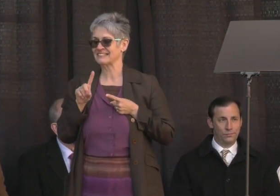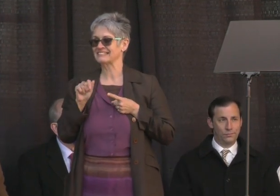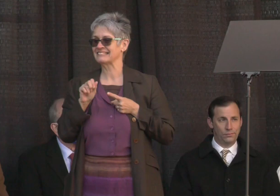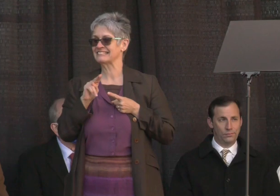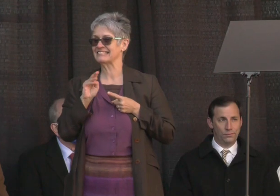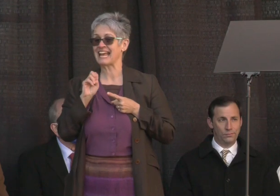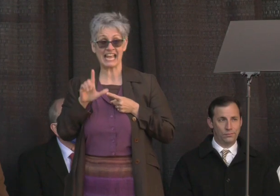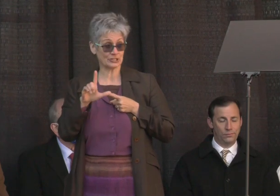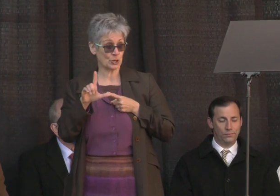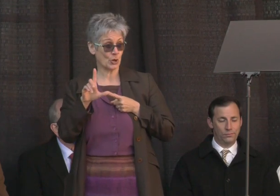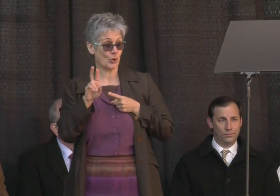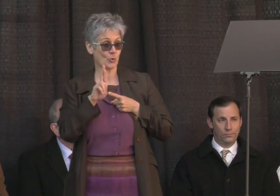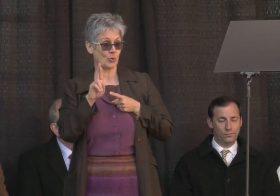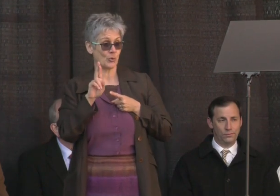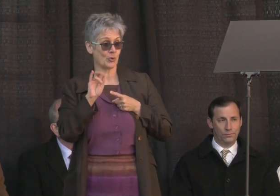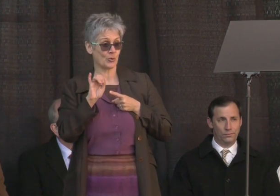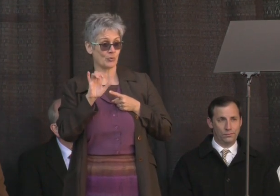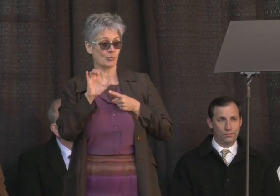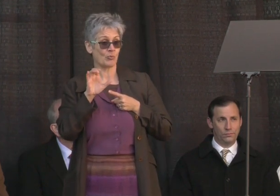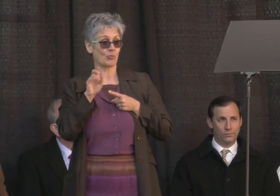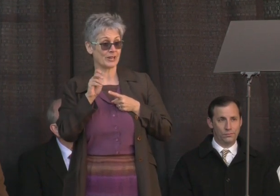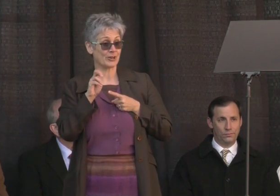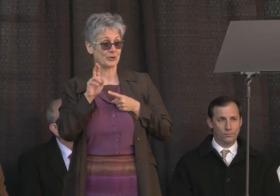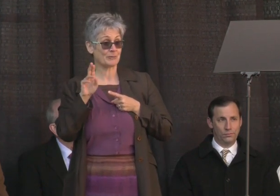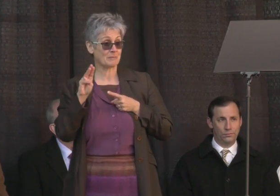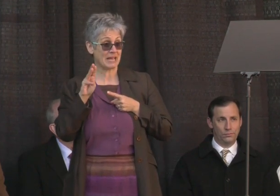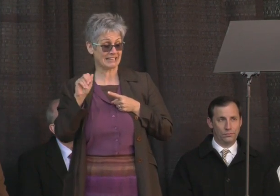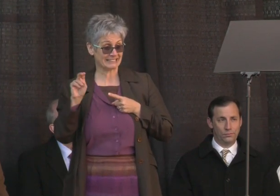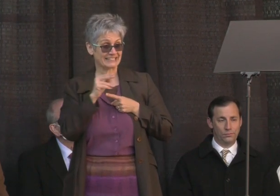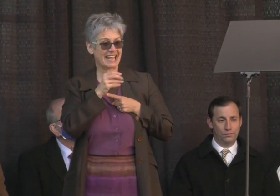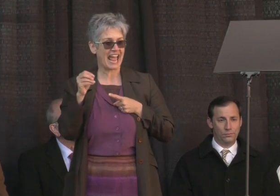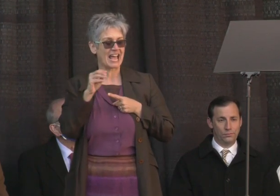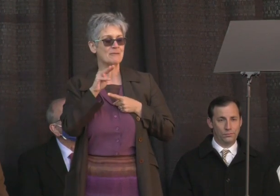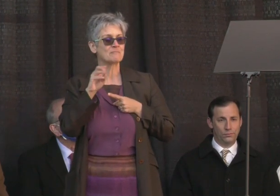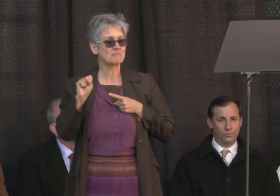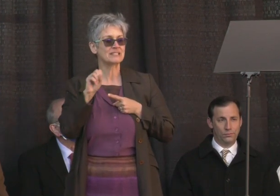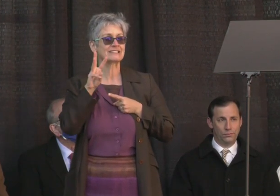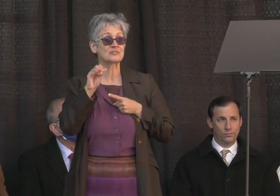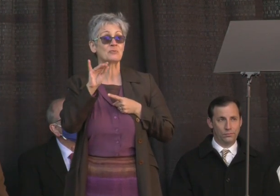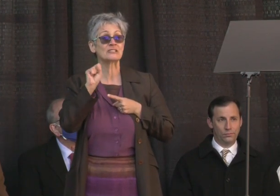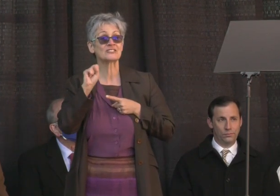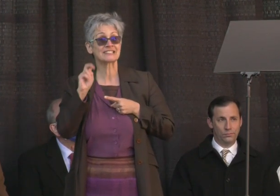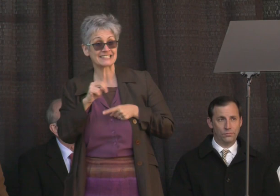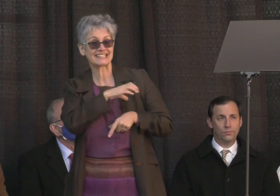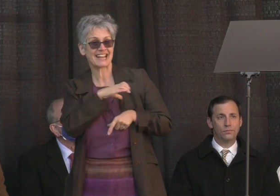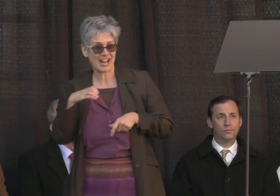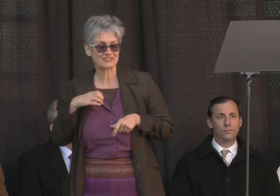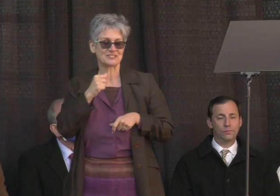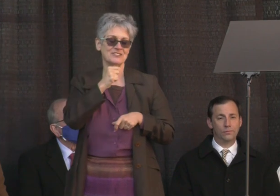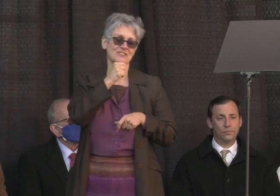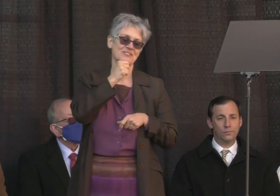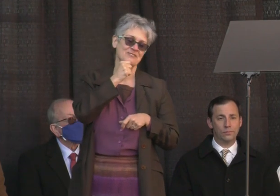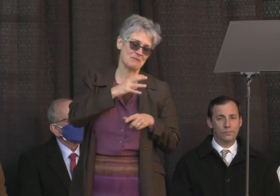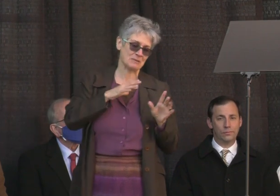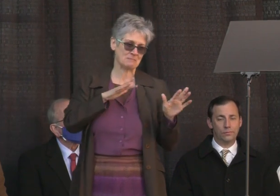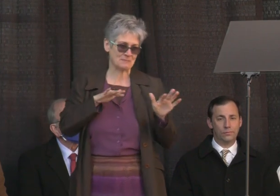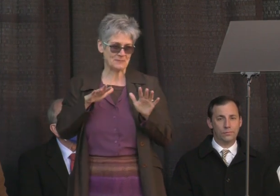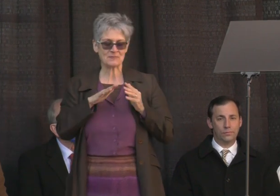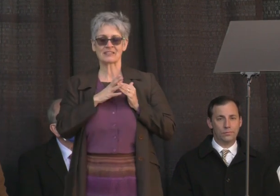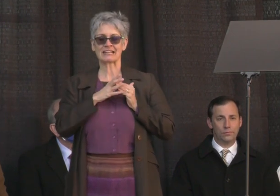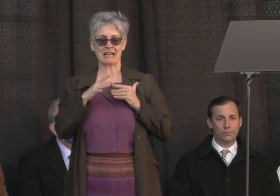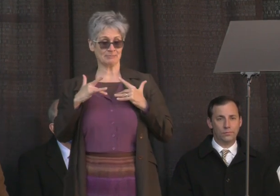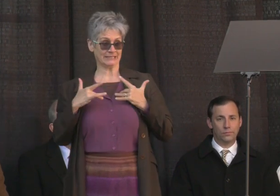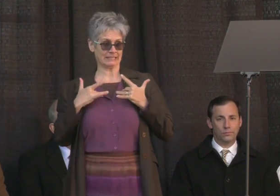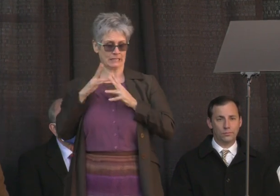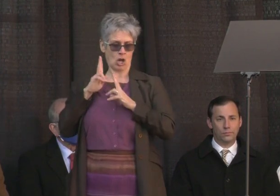Wilson, I am still very honored to work with you all. And I'm excited about the future of the city and the things that we would do